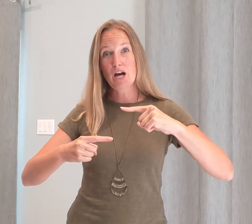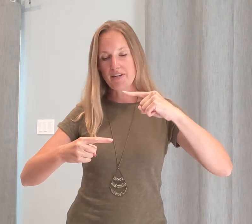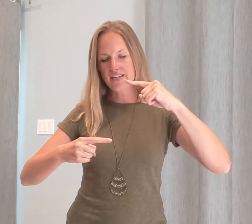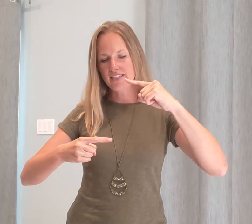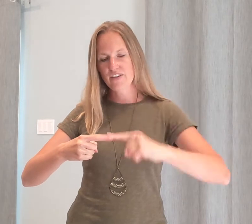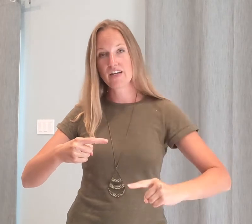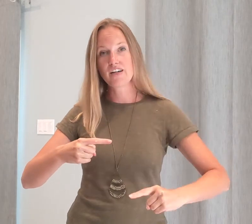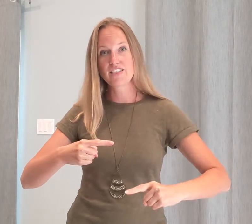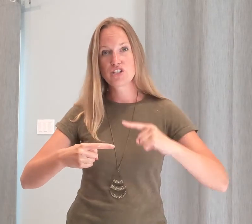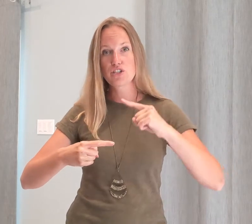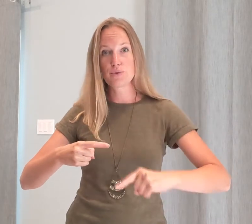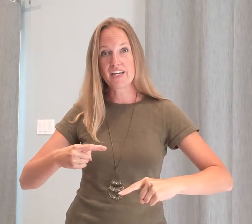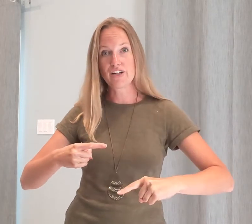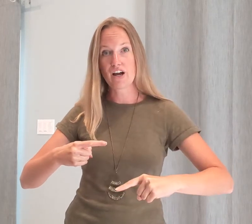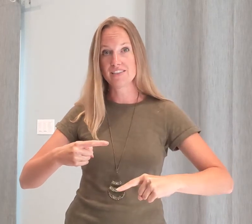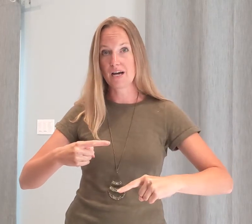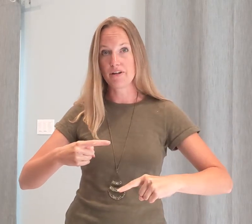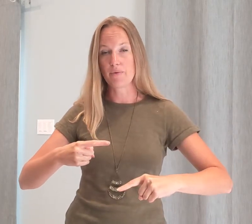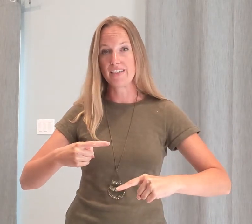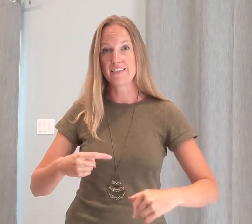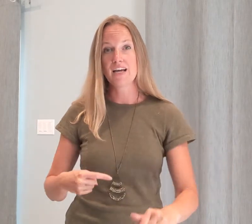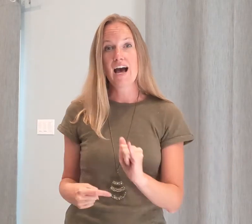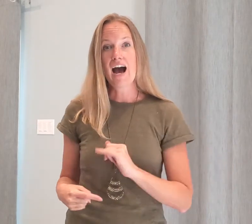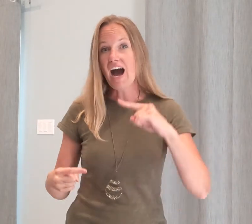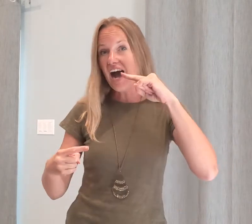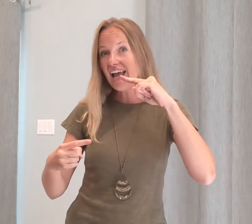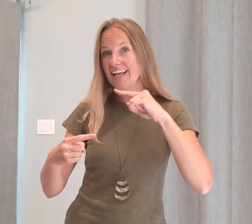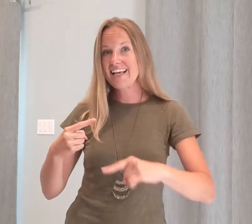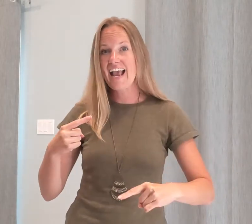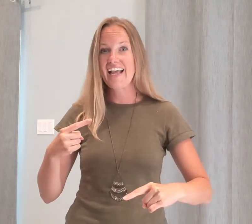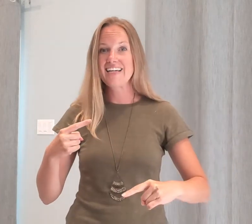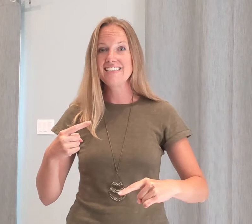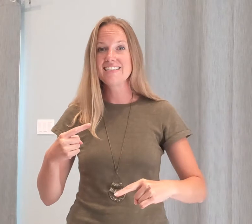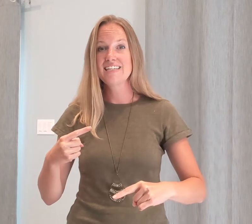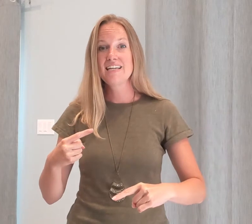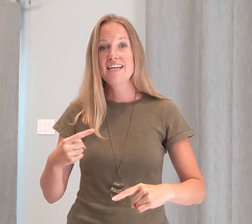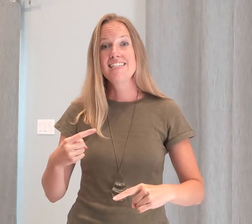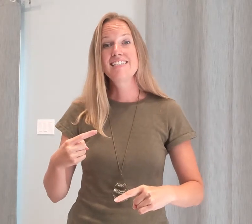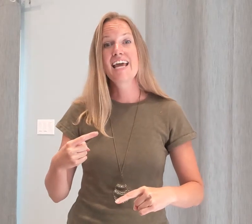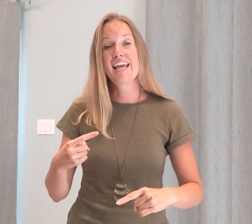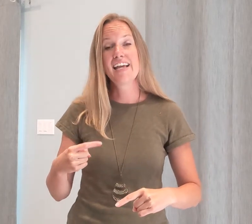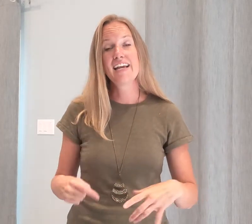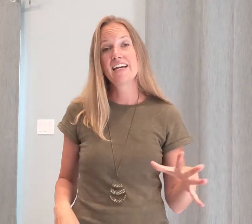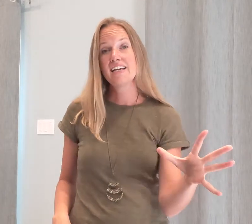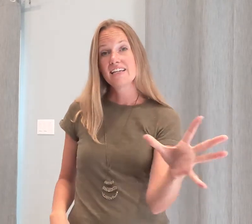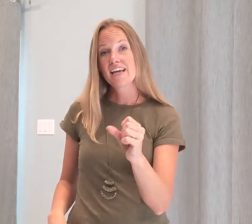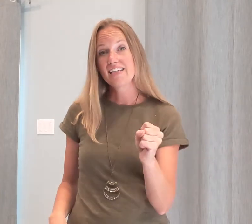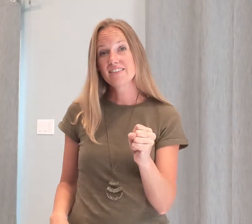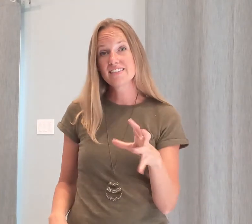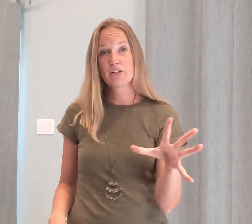dominant index finger and strike your non-dominant one. I can't take, okay, so that's like